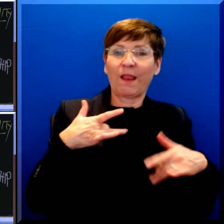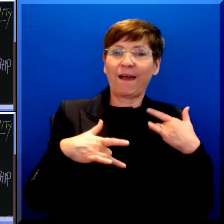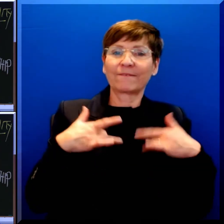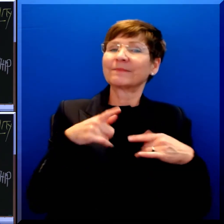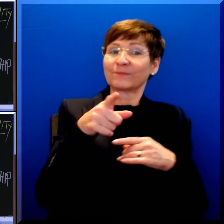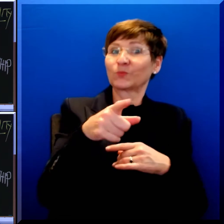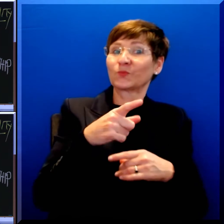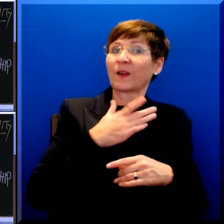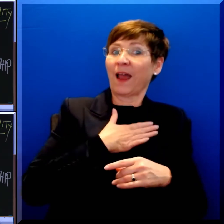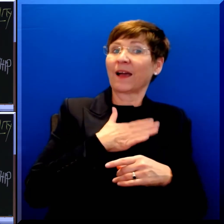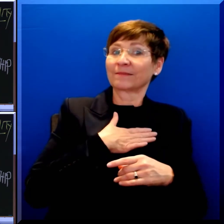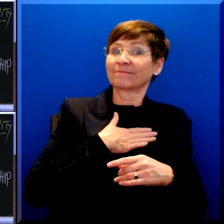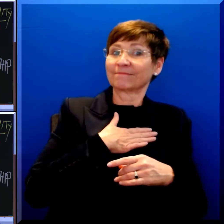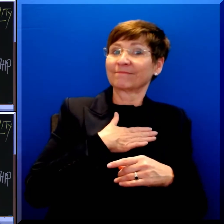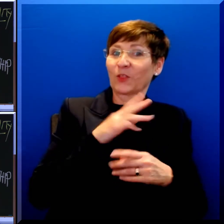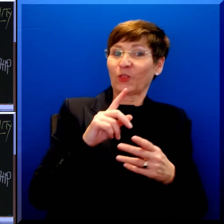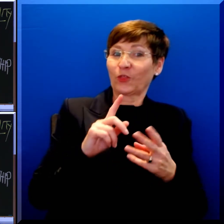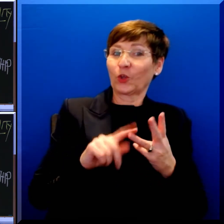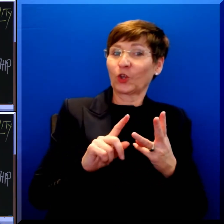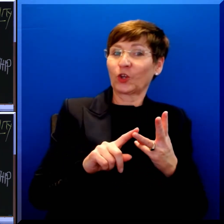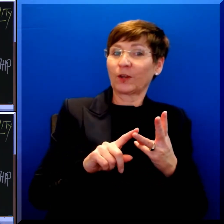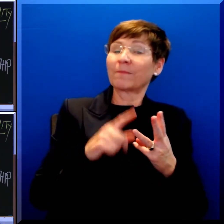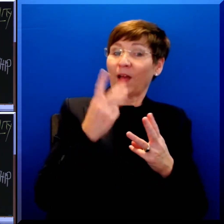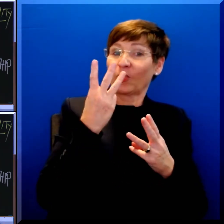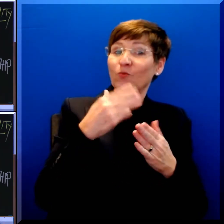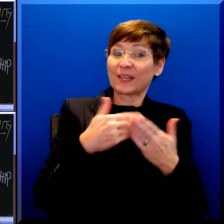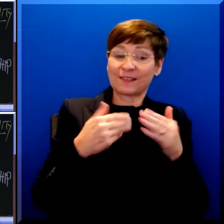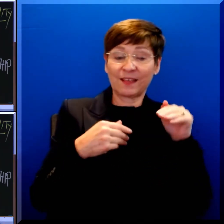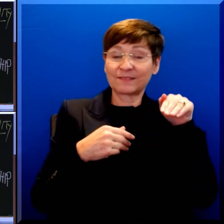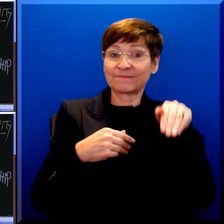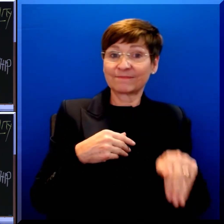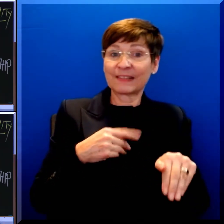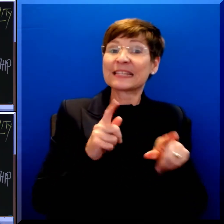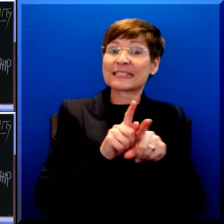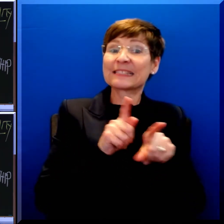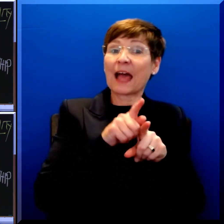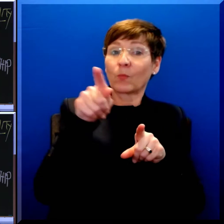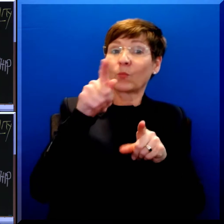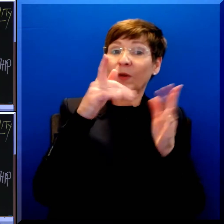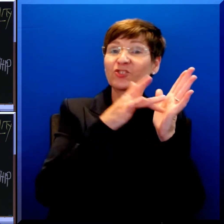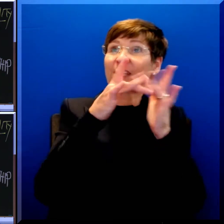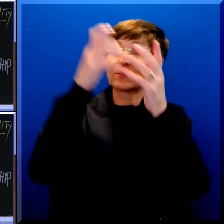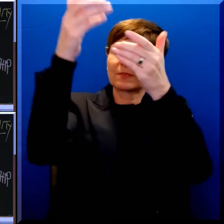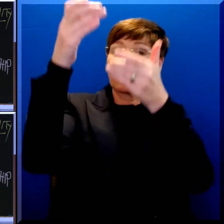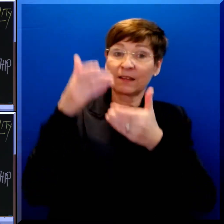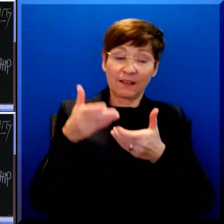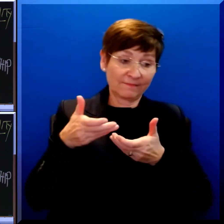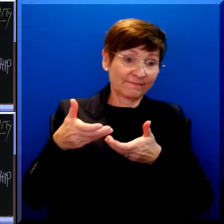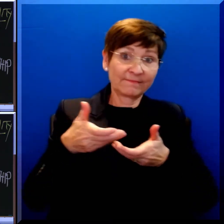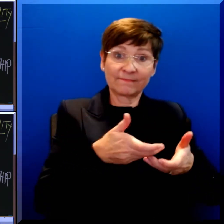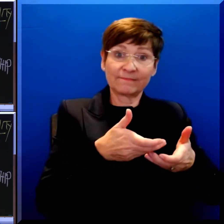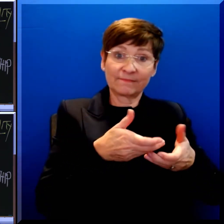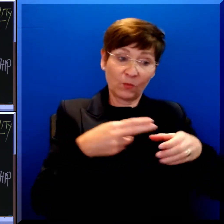we? But guess what? Before it came 3 days in the dip, 3 days in a grave where all hope seemed lost. No peace,